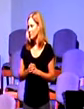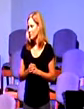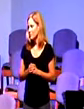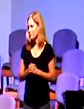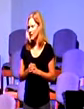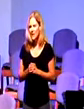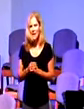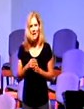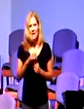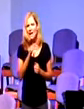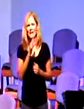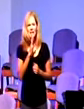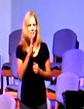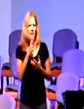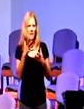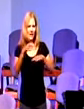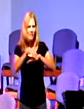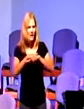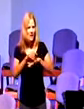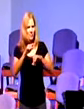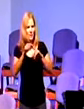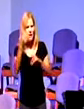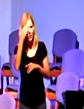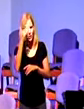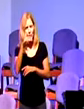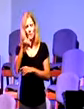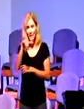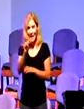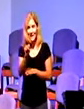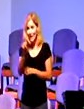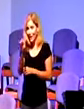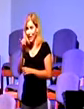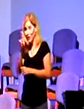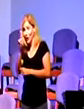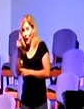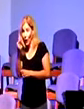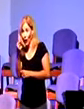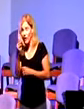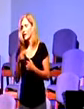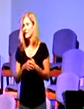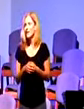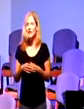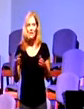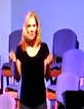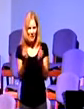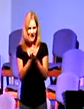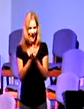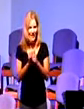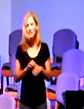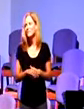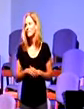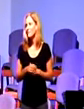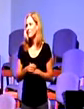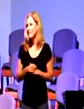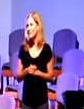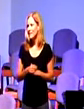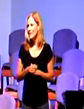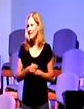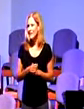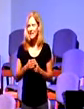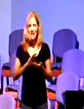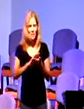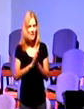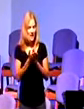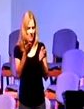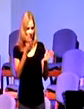And I did not speak a lot of English back then, but I knew the words yeah and duh. So I put them together. And so the Henrys began